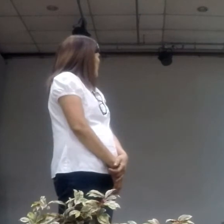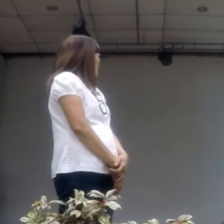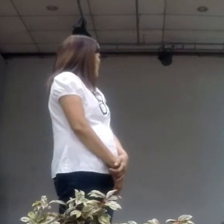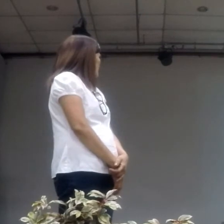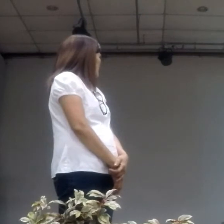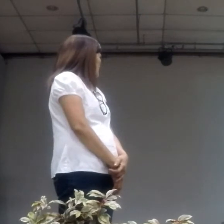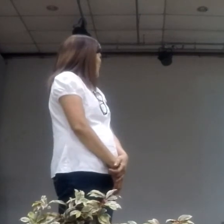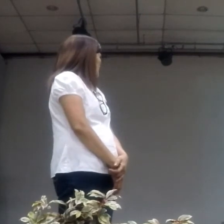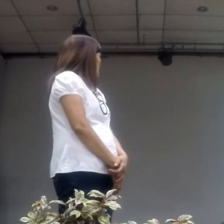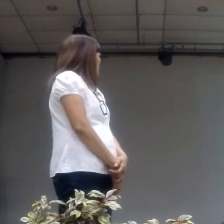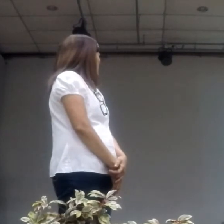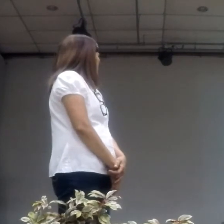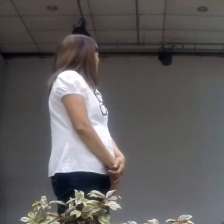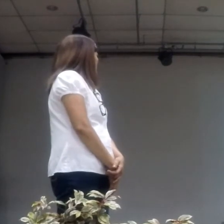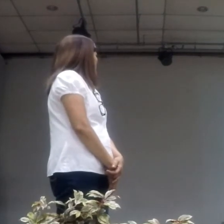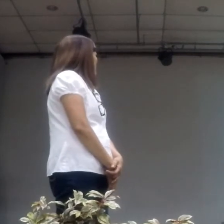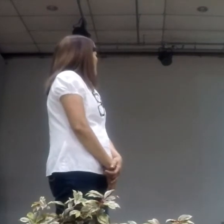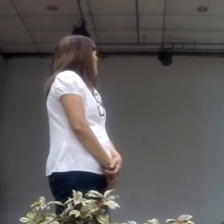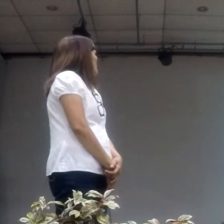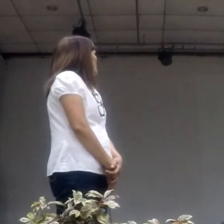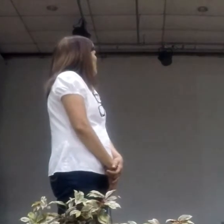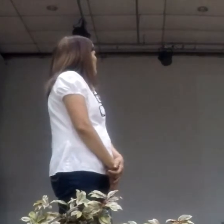Okay, the next one.